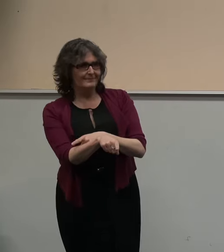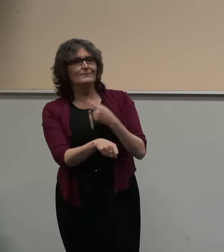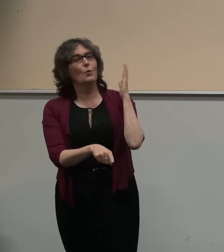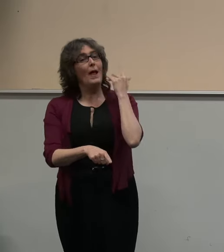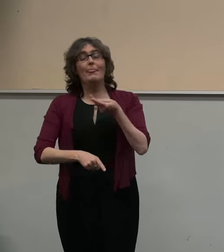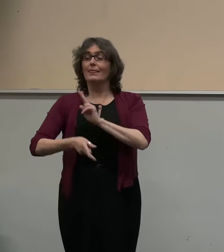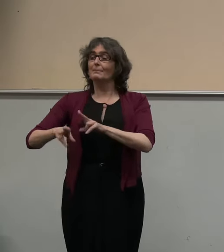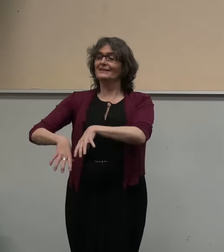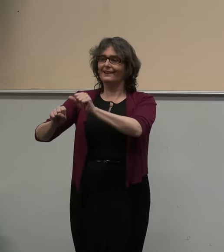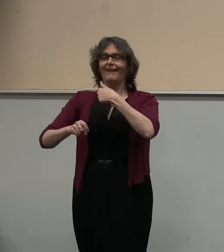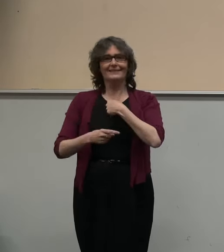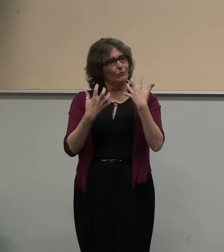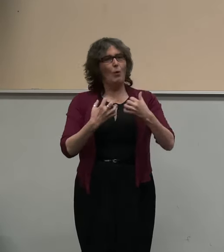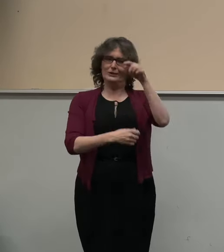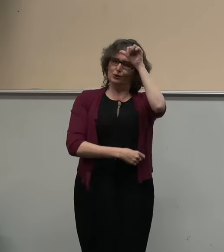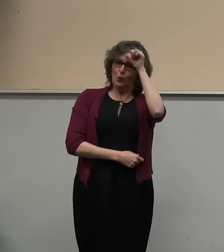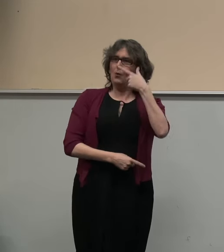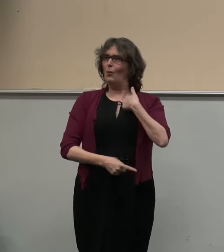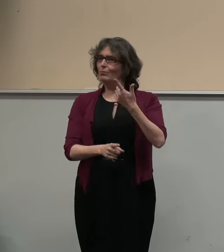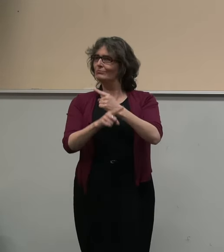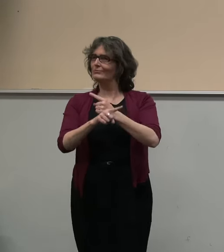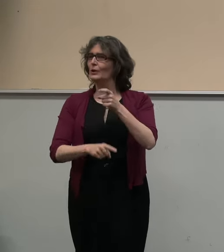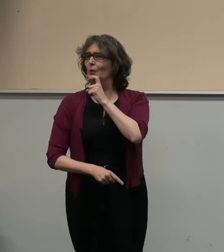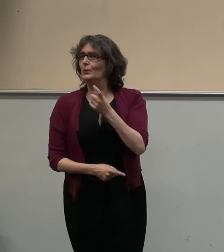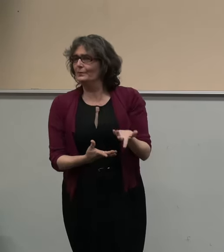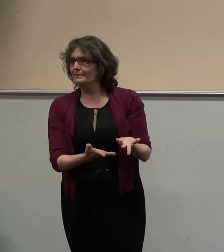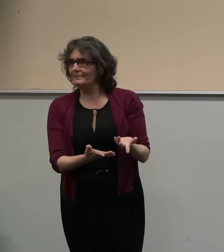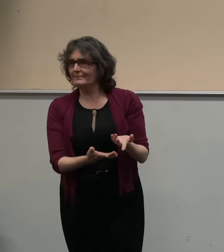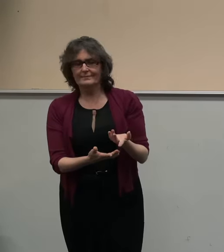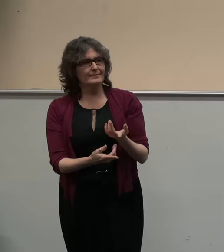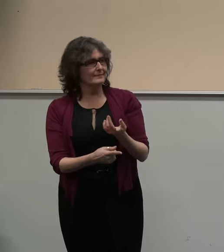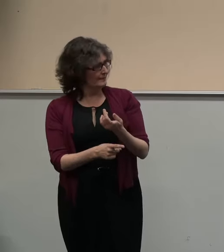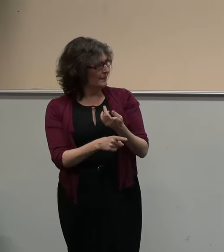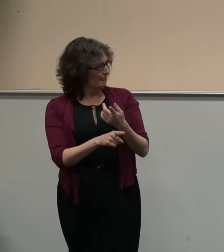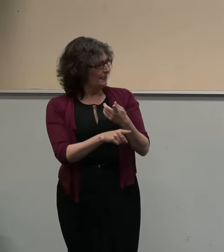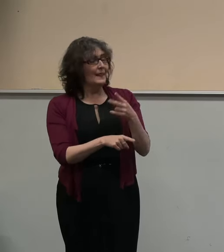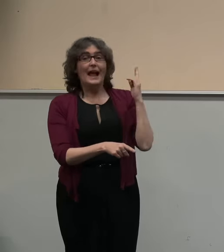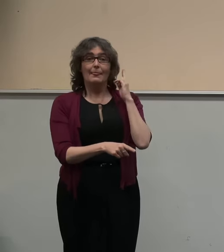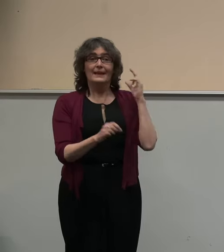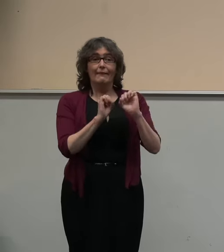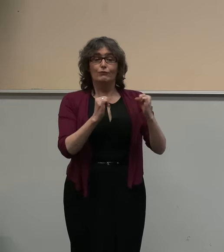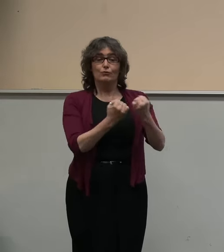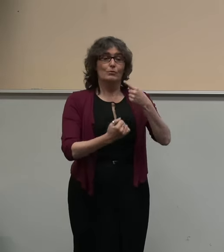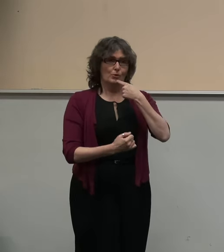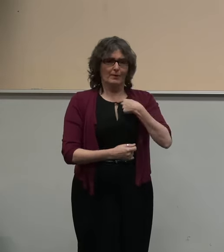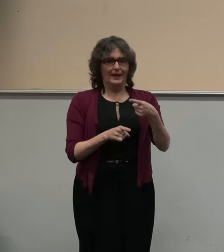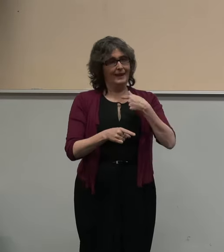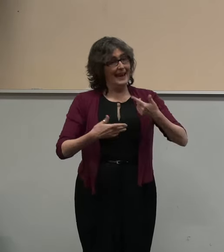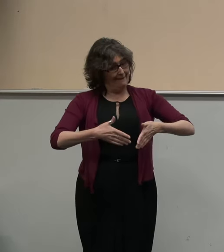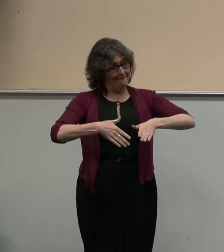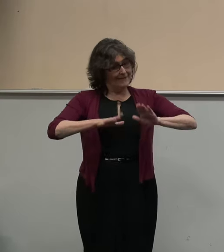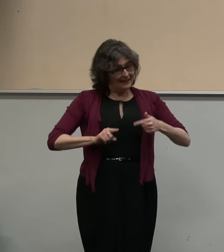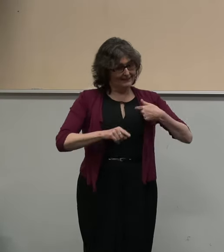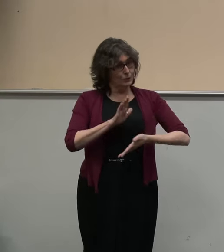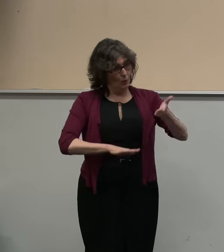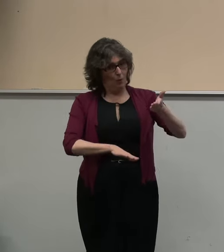about already. As an aside, the deaf group all said, we want as much information as we can get in advance. And the hearing group